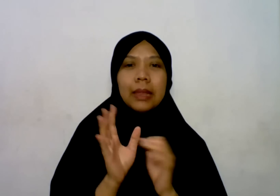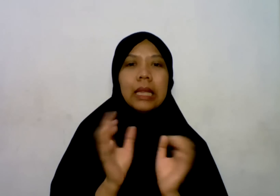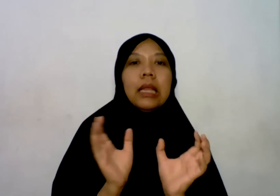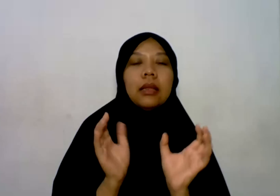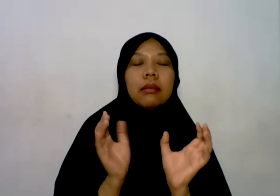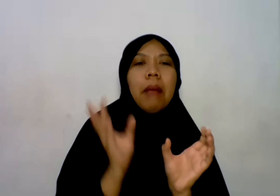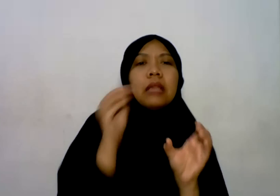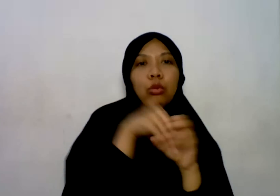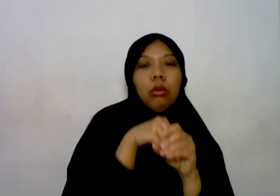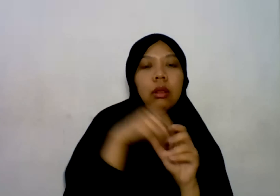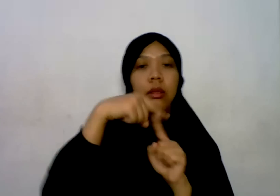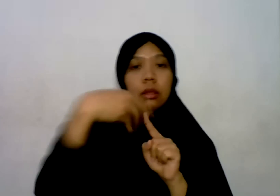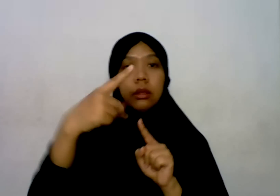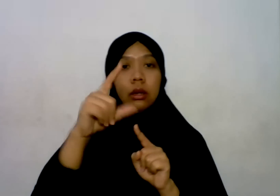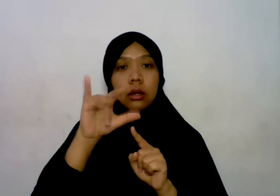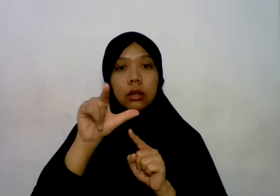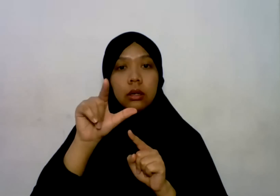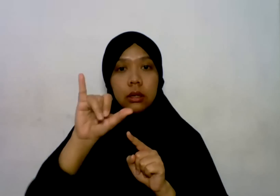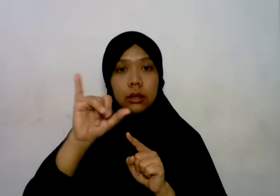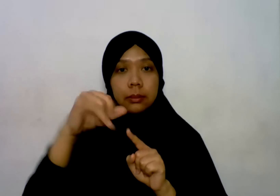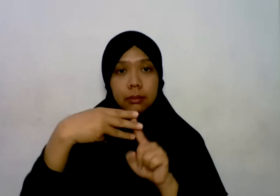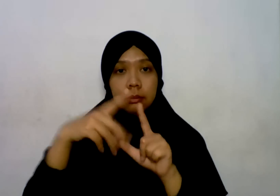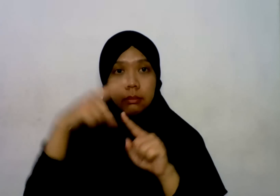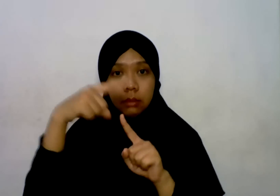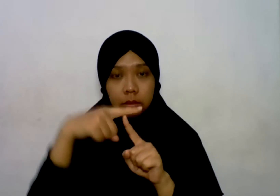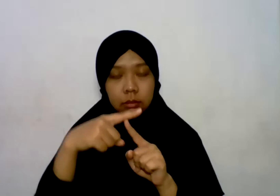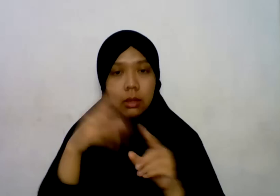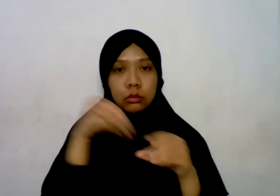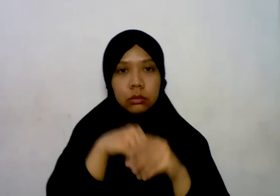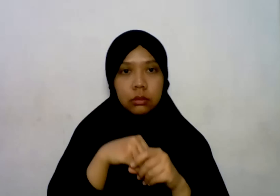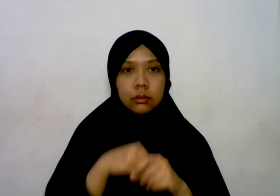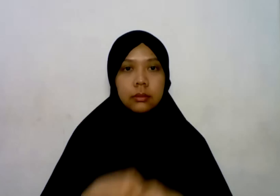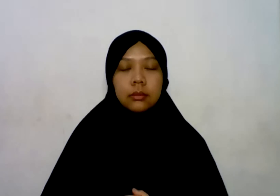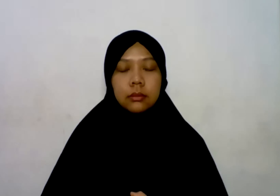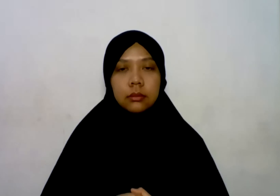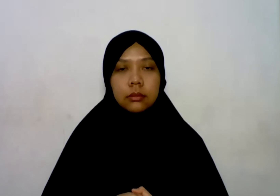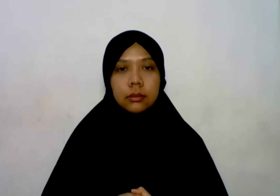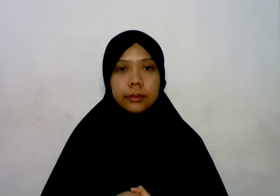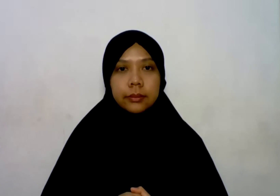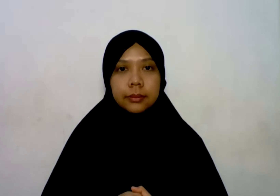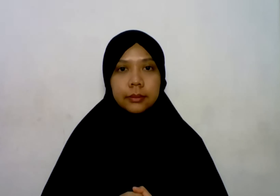imaginative and pragmatic ways of being interdependent.